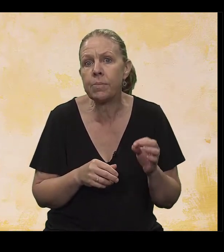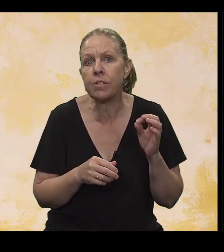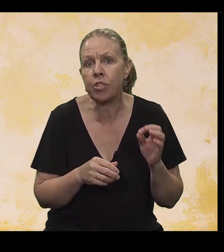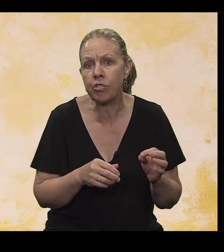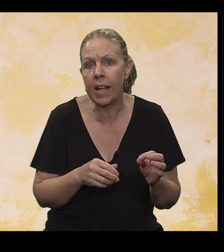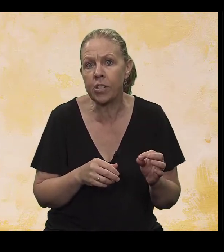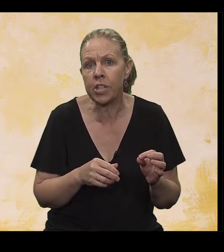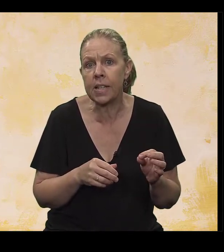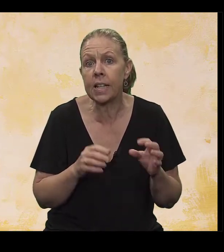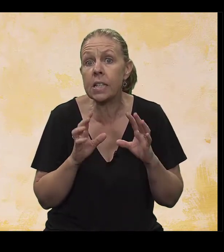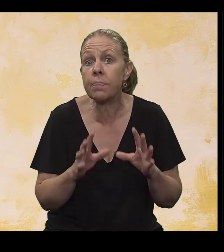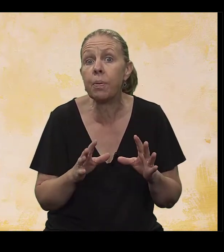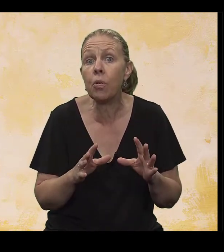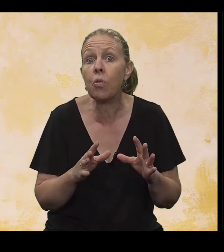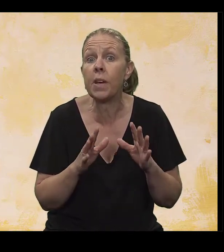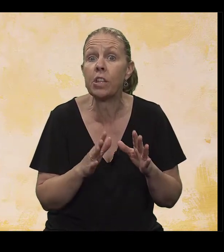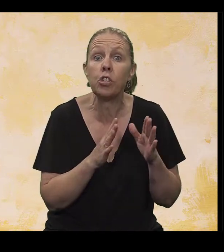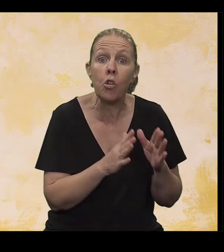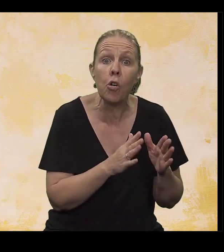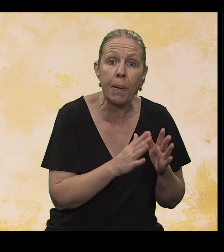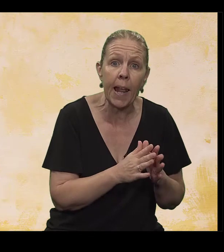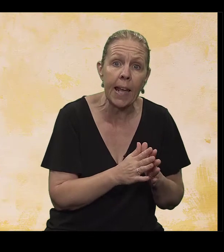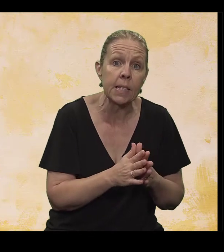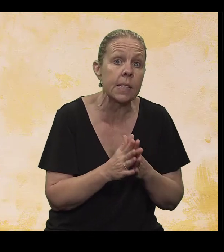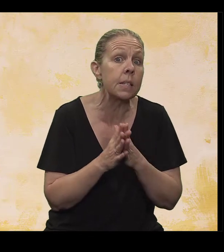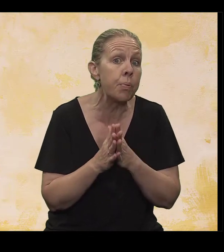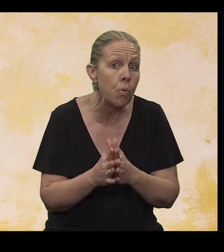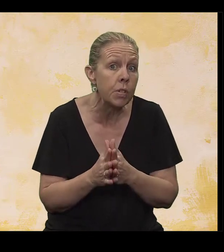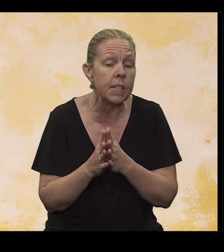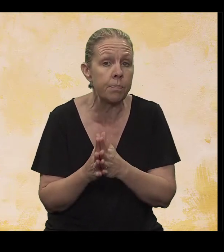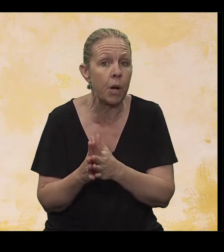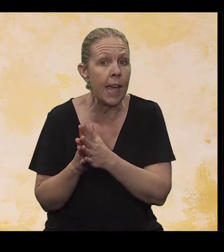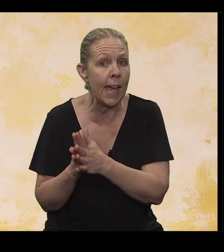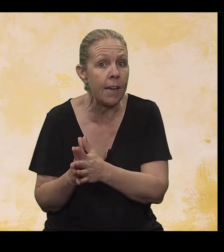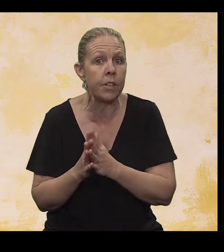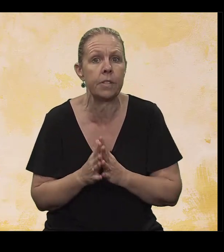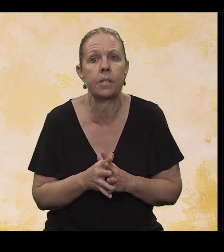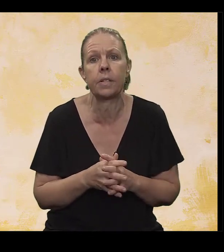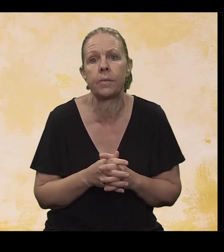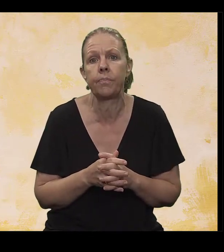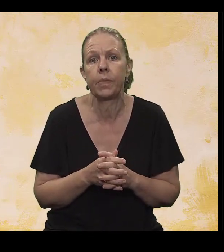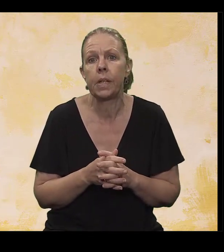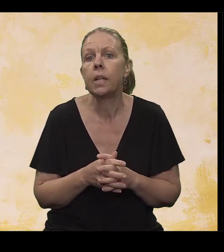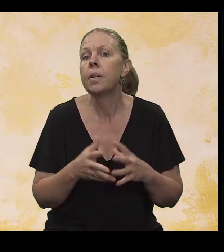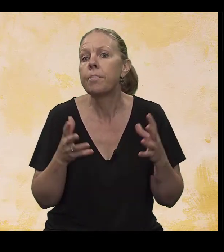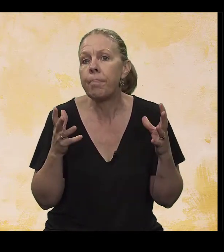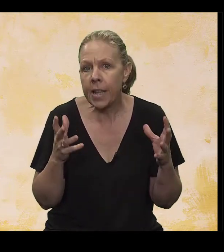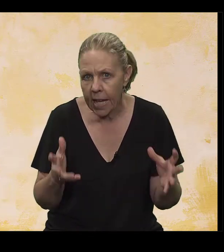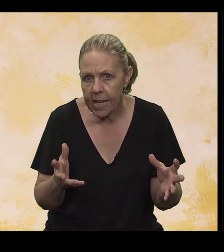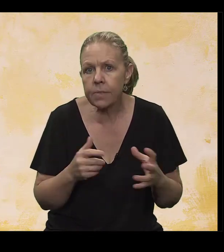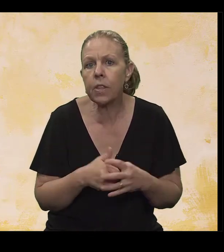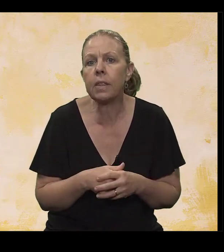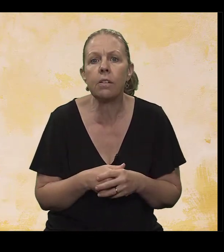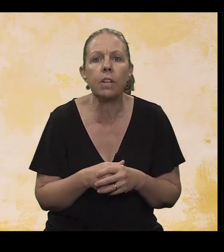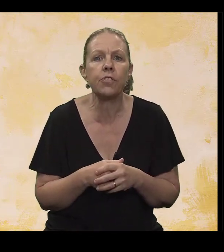and strategies and explore whether your plans are supported by evidence. By the end of the theory of